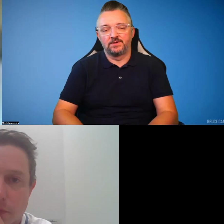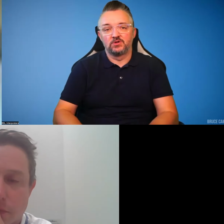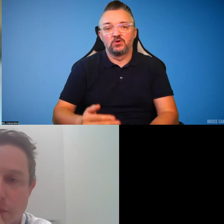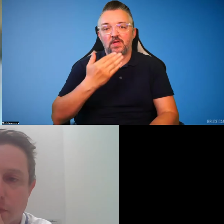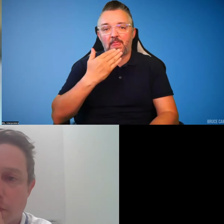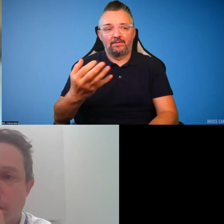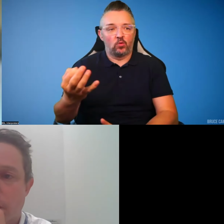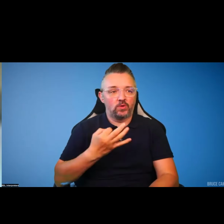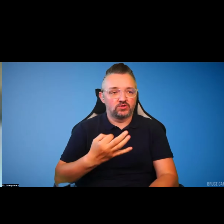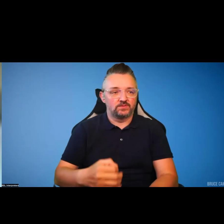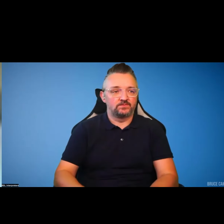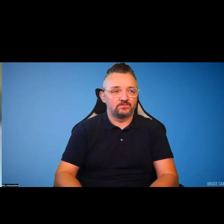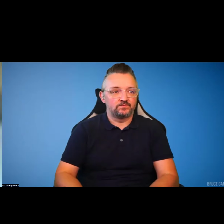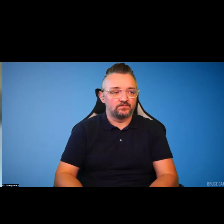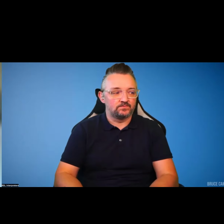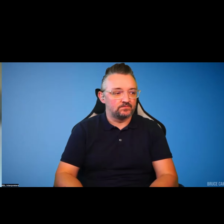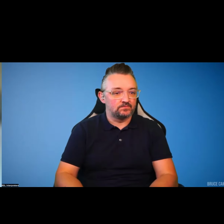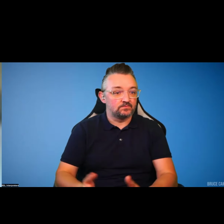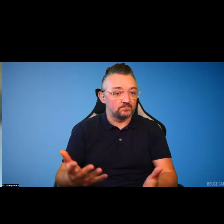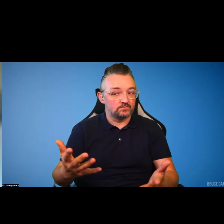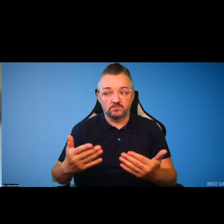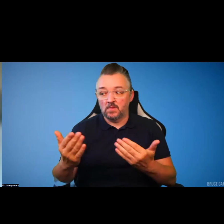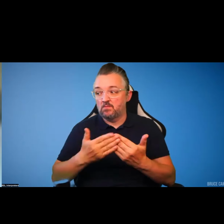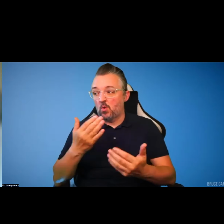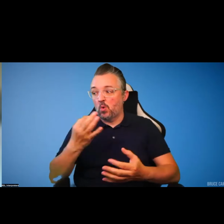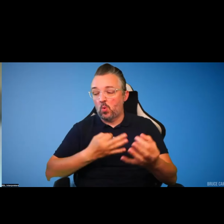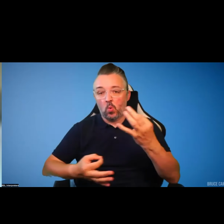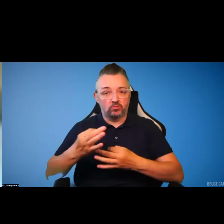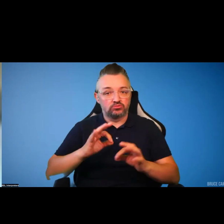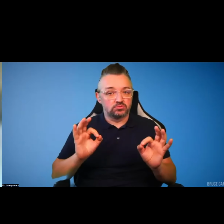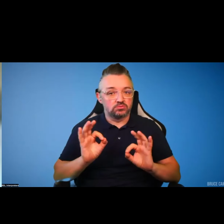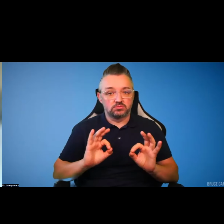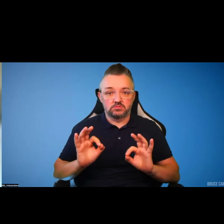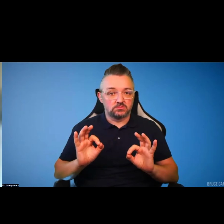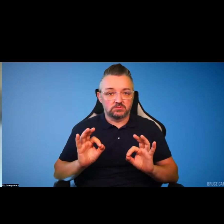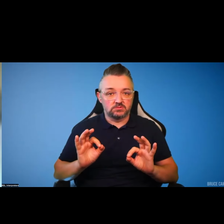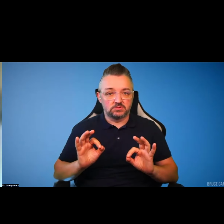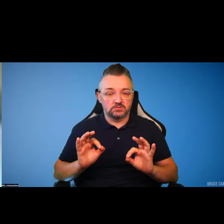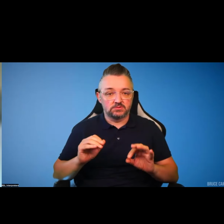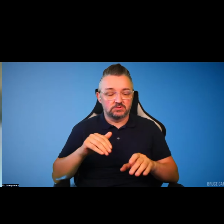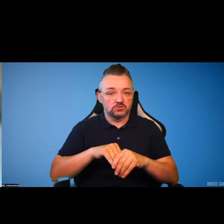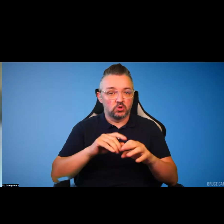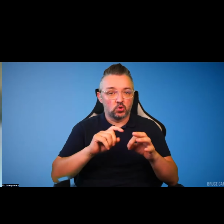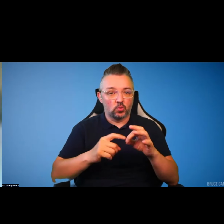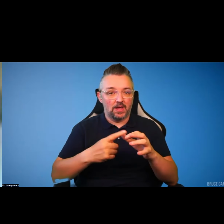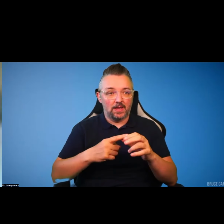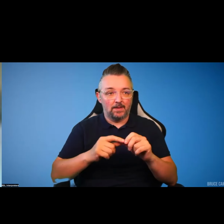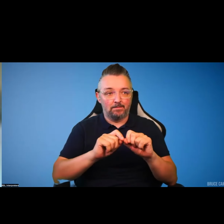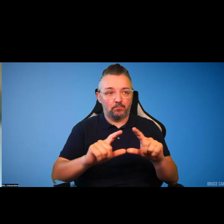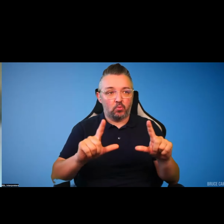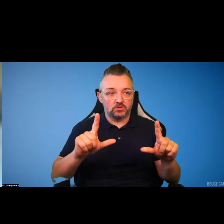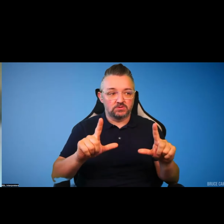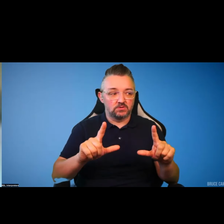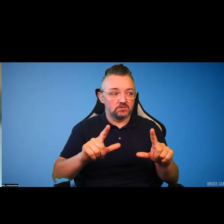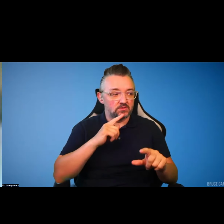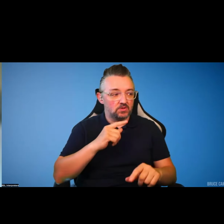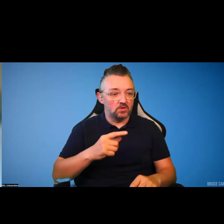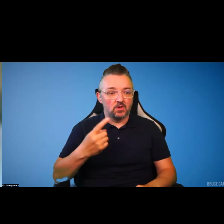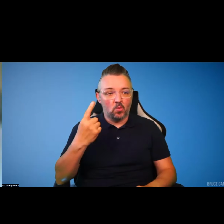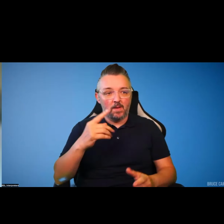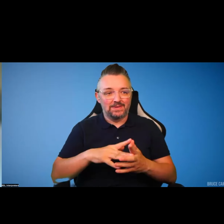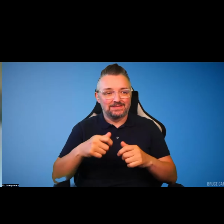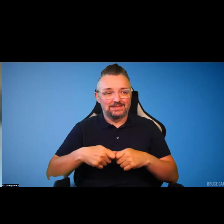question. I don't have any other questions waiting in the Q&A box at the moment. There is about a 1 minute delay,